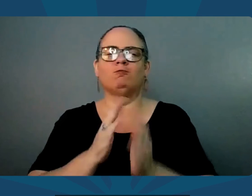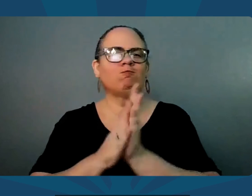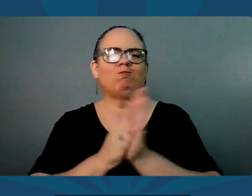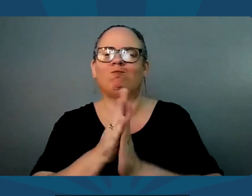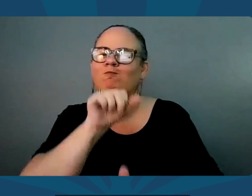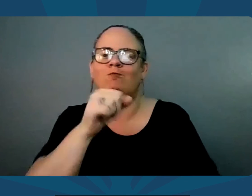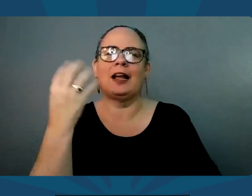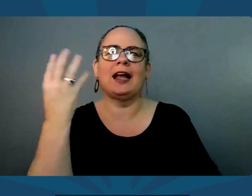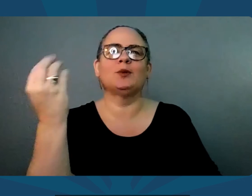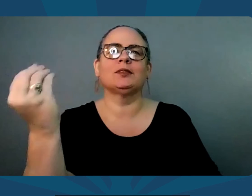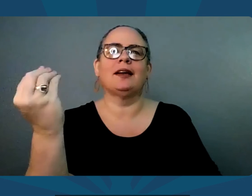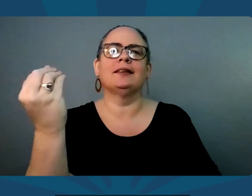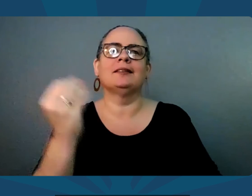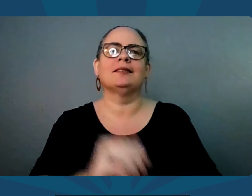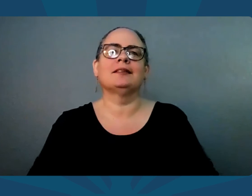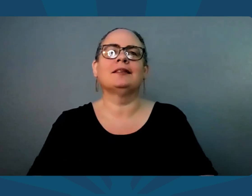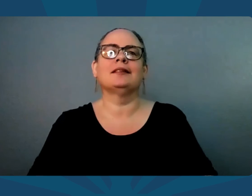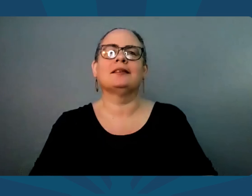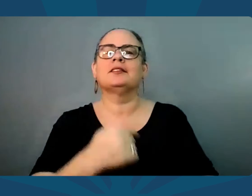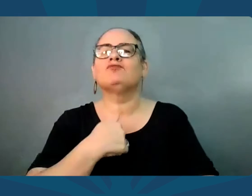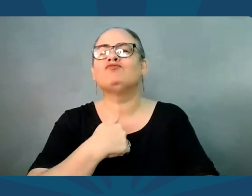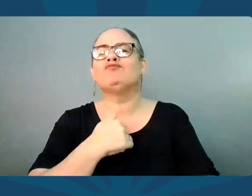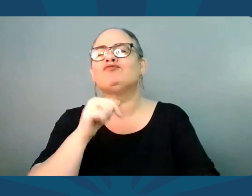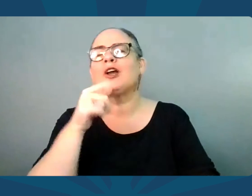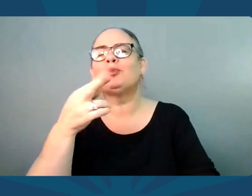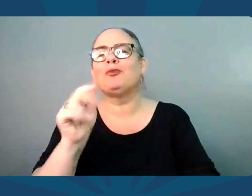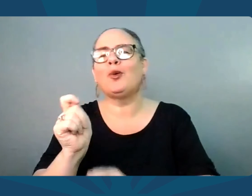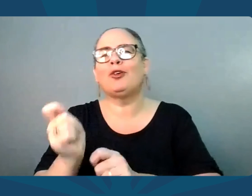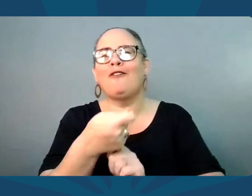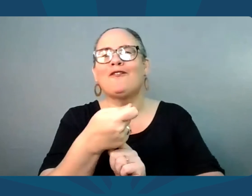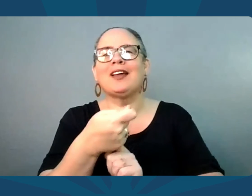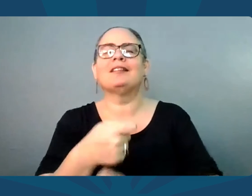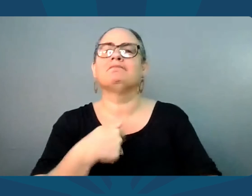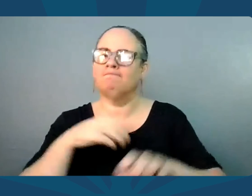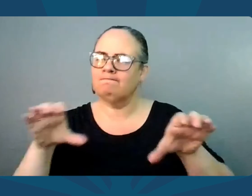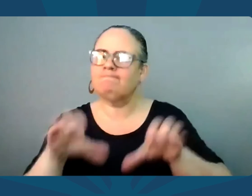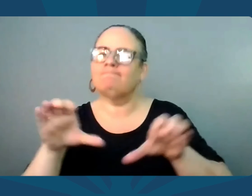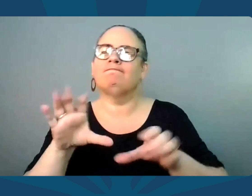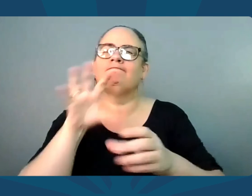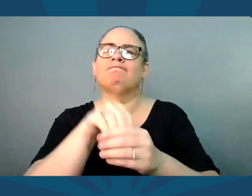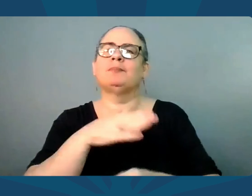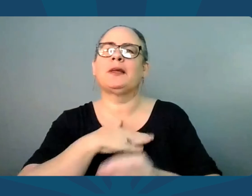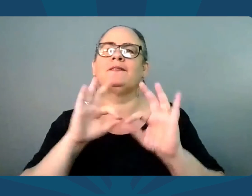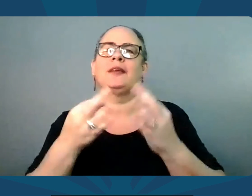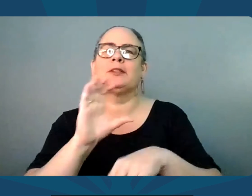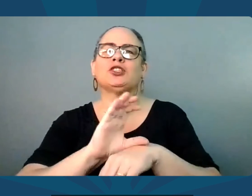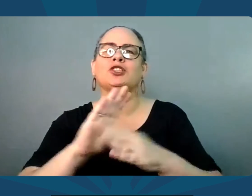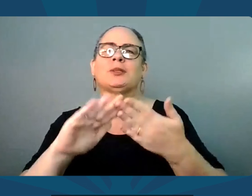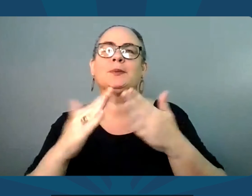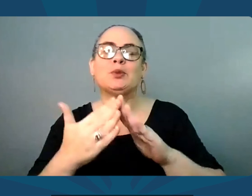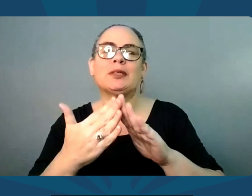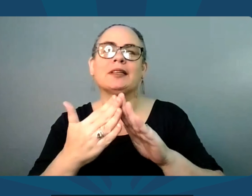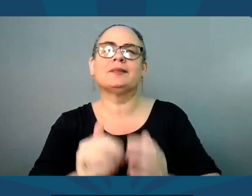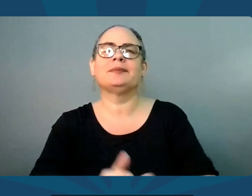courage to do what is right. I'm an avid outdoorsman, amateur golfer, and